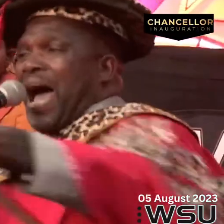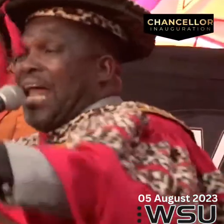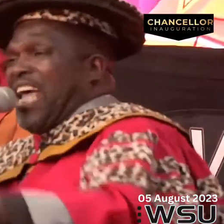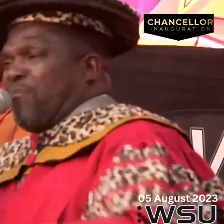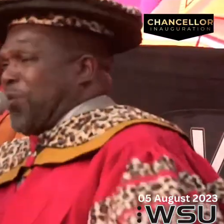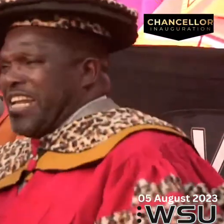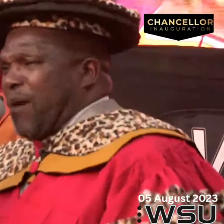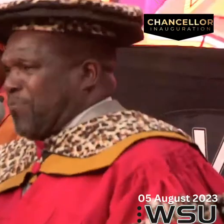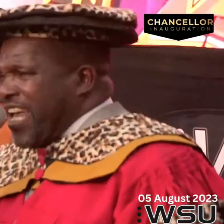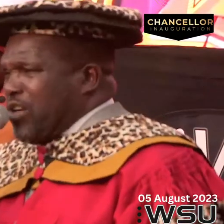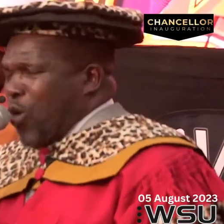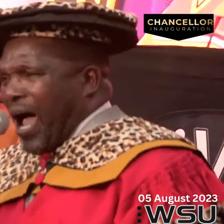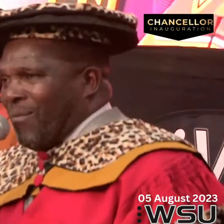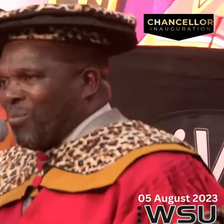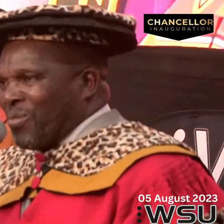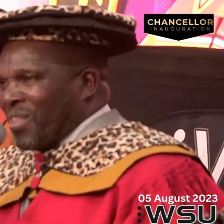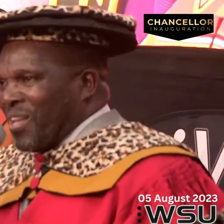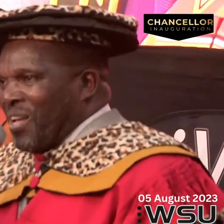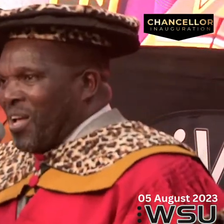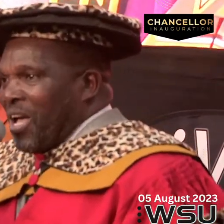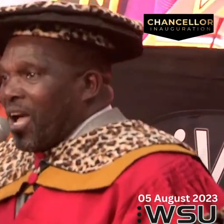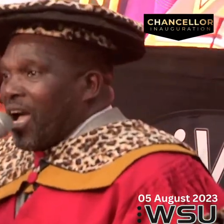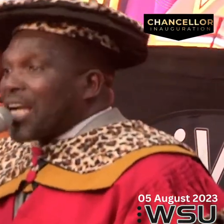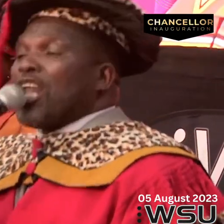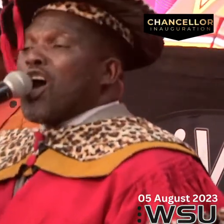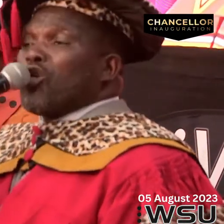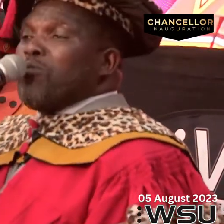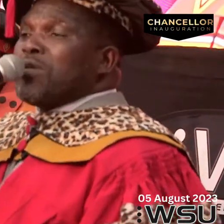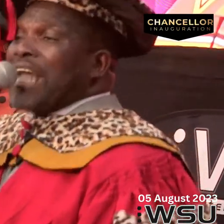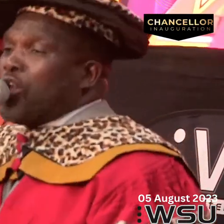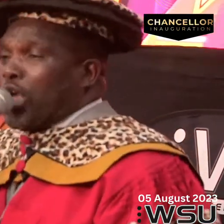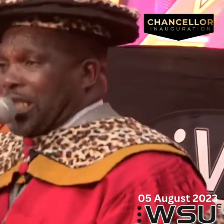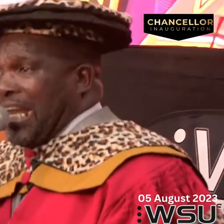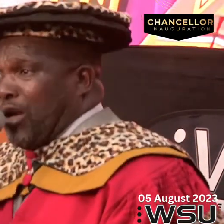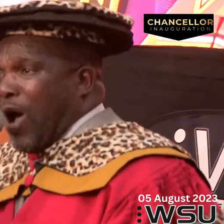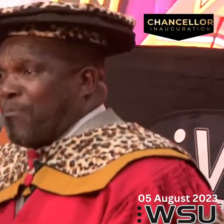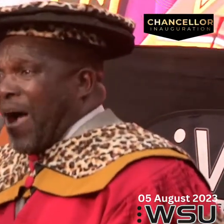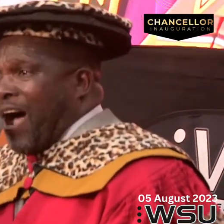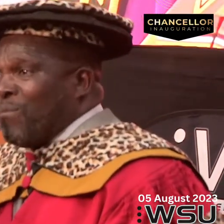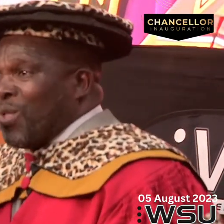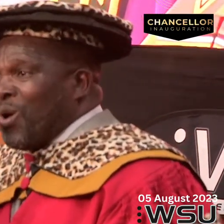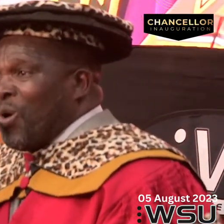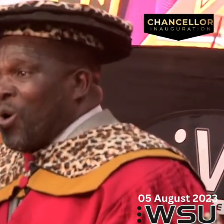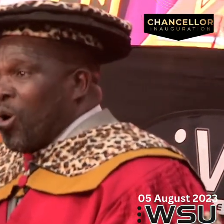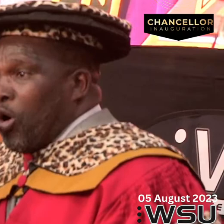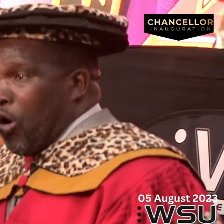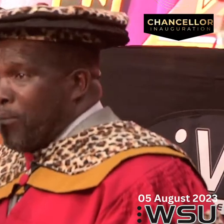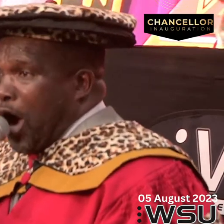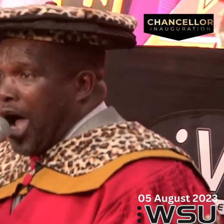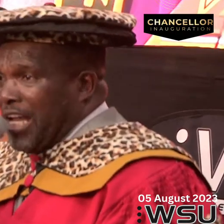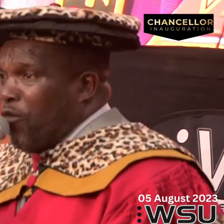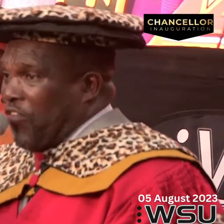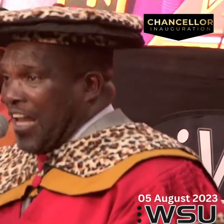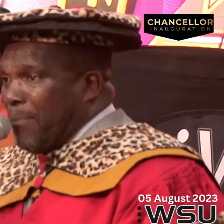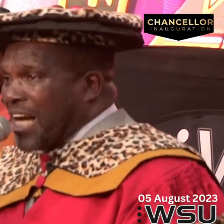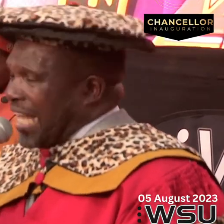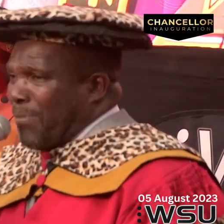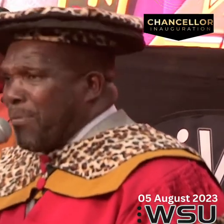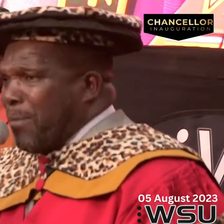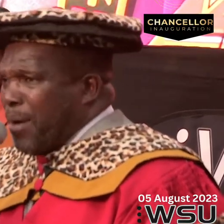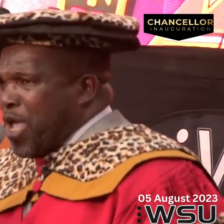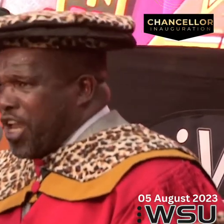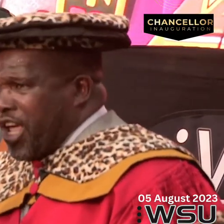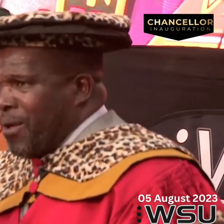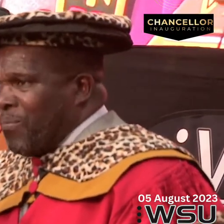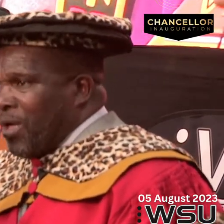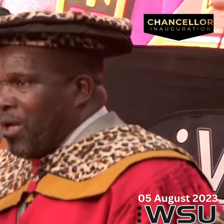sizothi imbali yaphindaphindwa. Kaloku umntana ozalelwa apha umbona uvela amagqabi